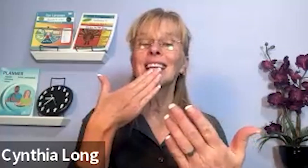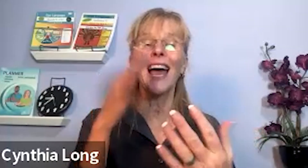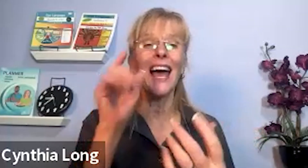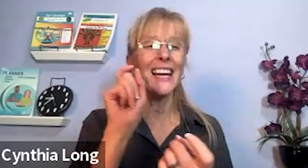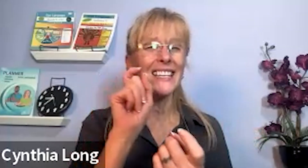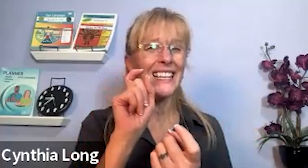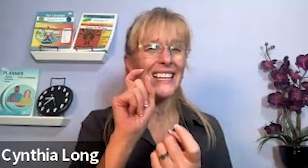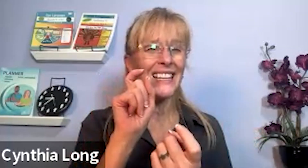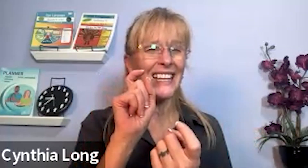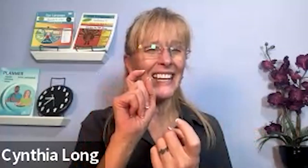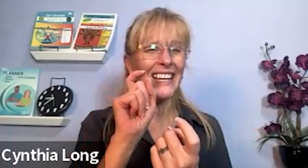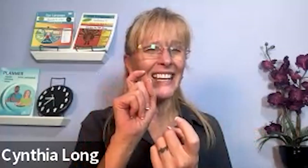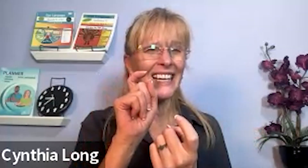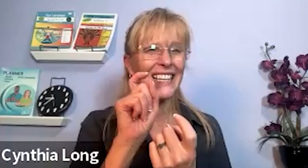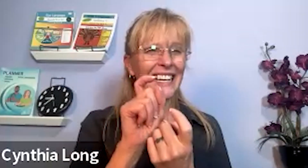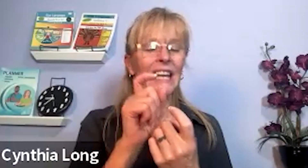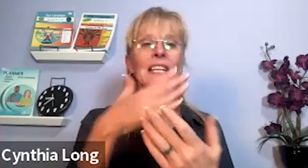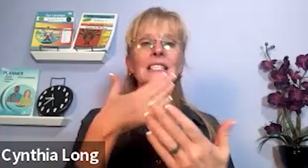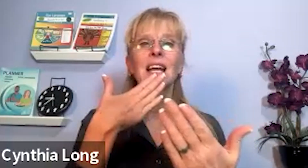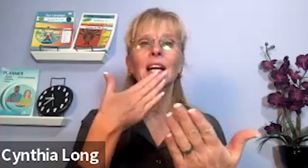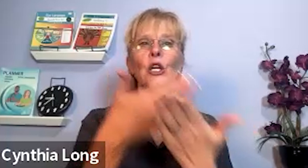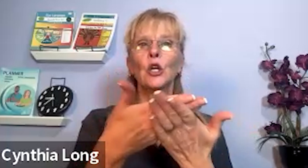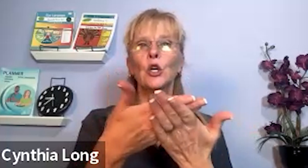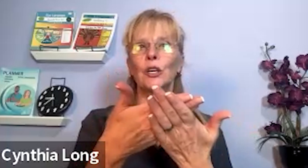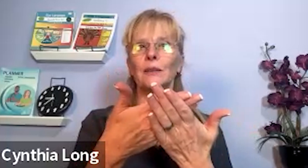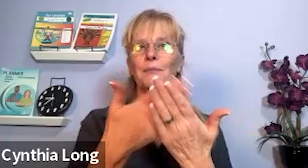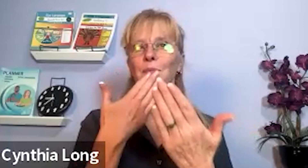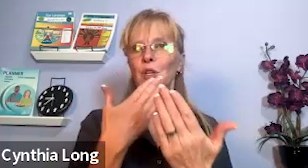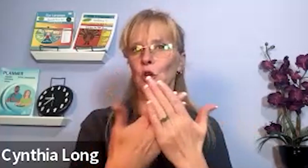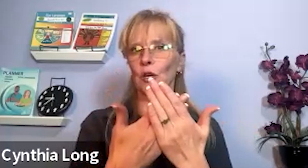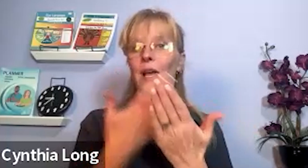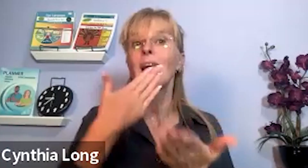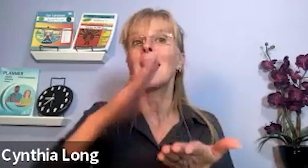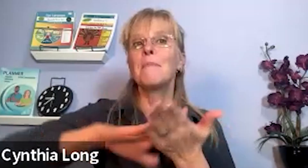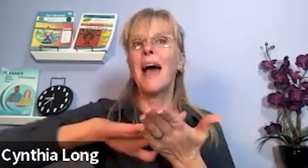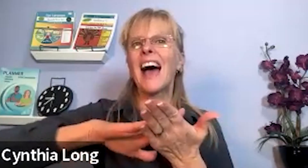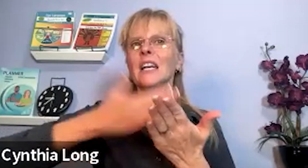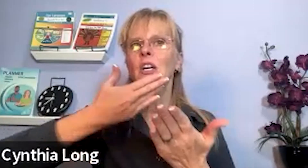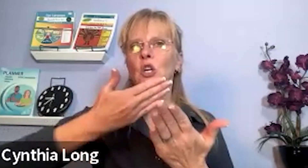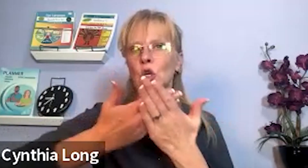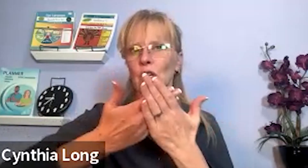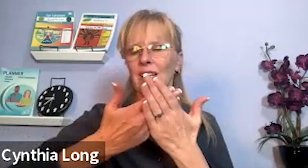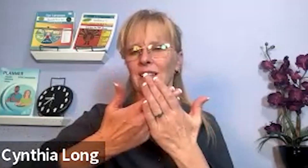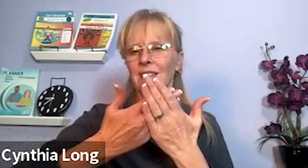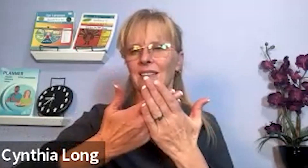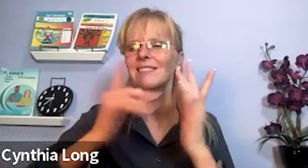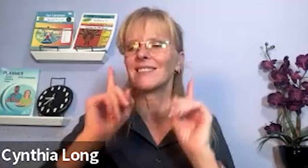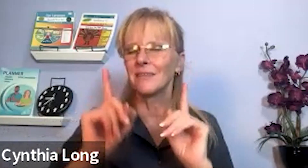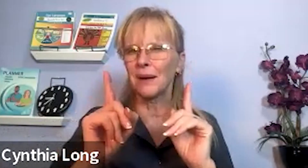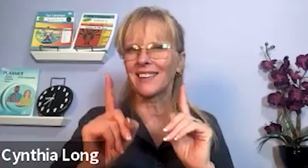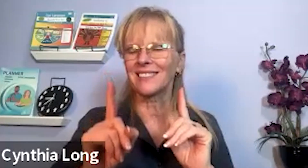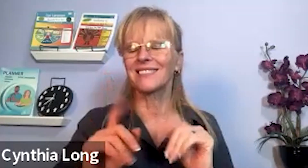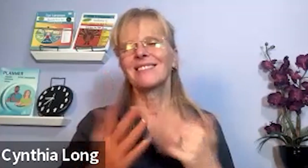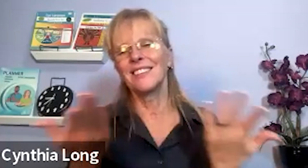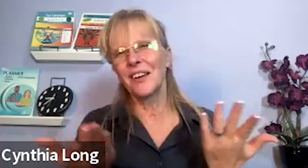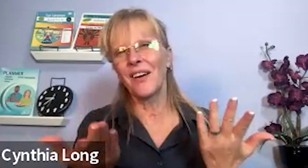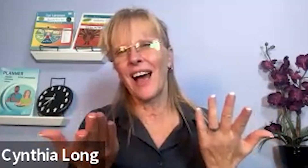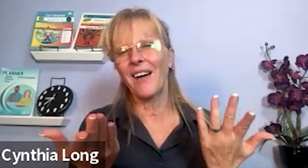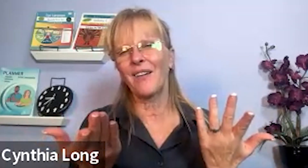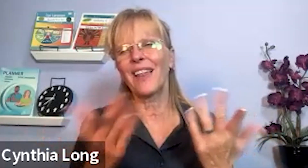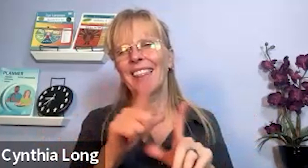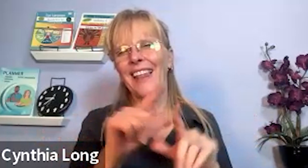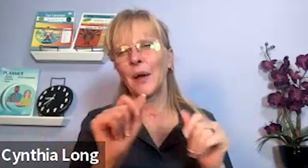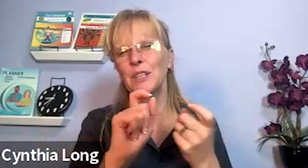good technically is signed good, good, bad, good. But you